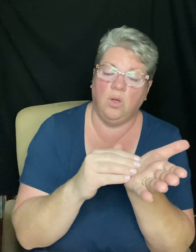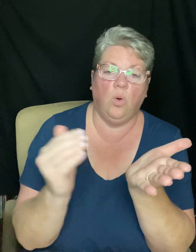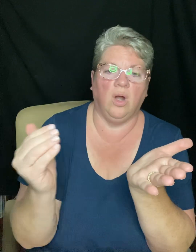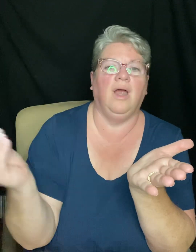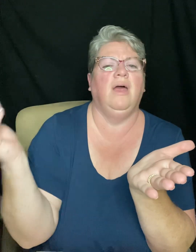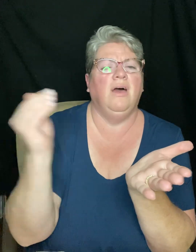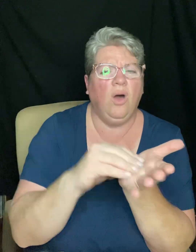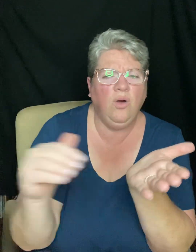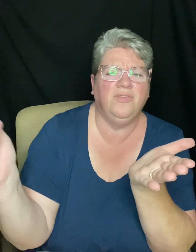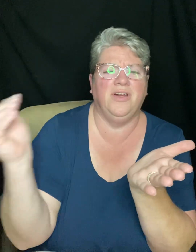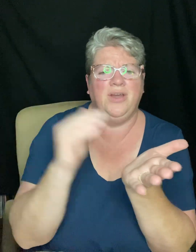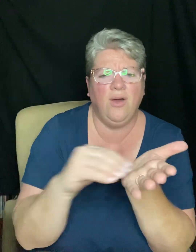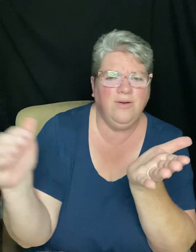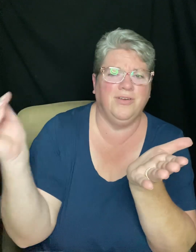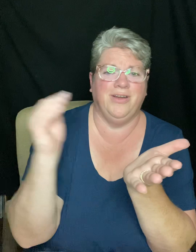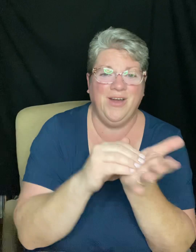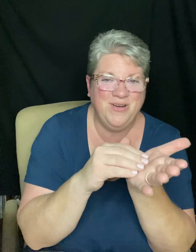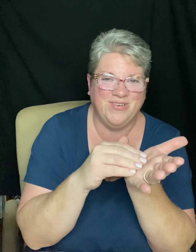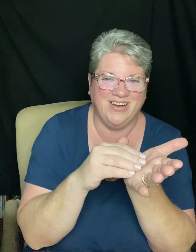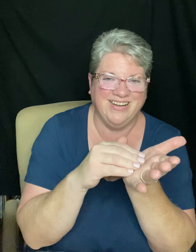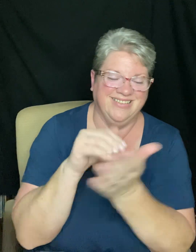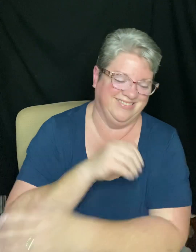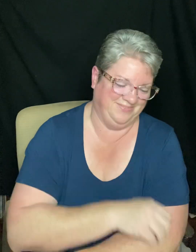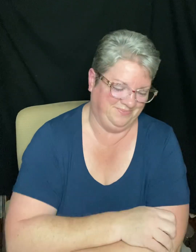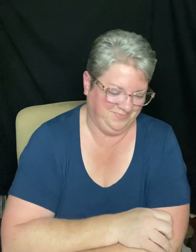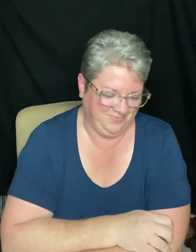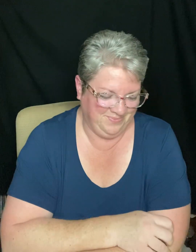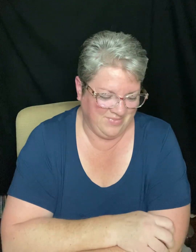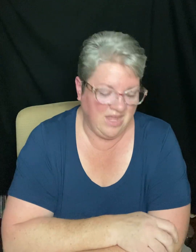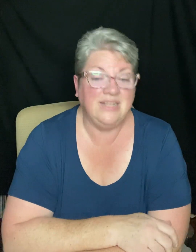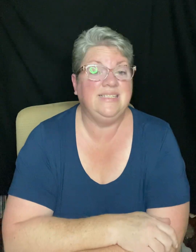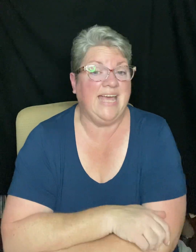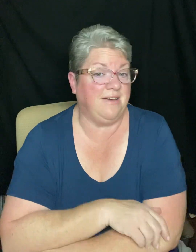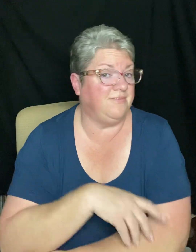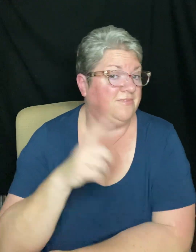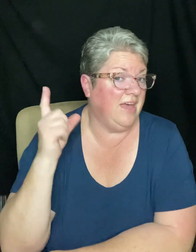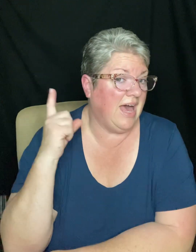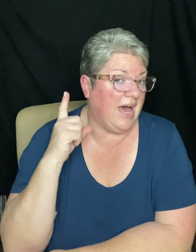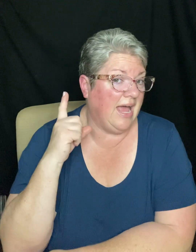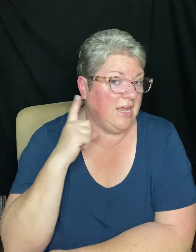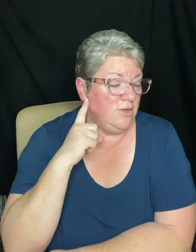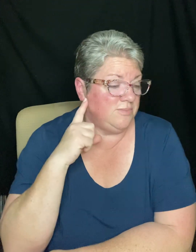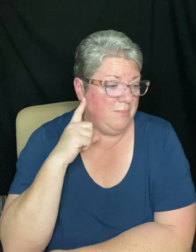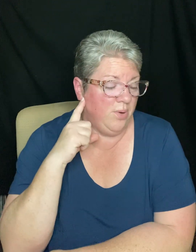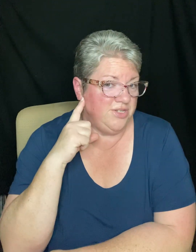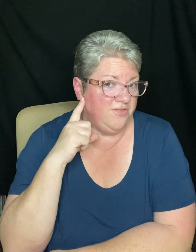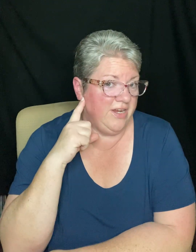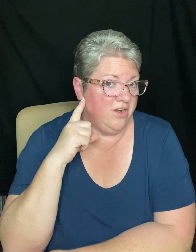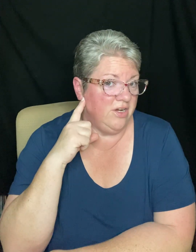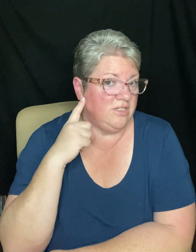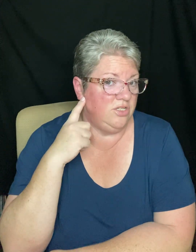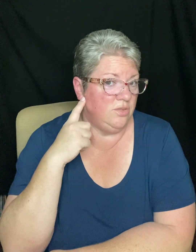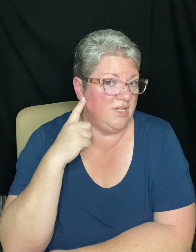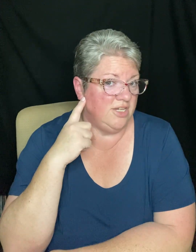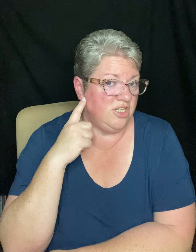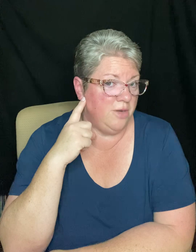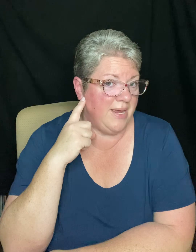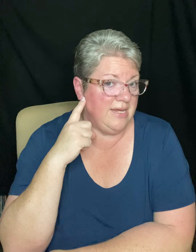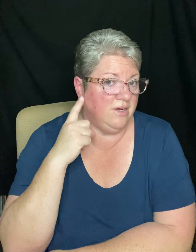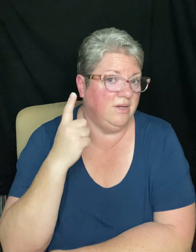or over and over and over. Deaf. I use my pointer finger to touch near my ear